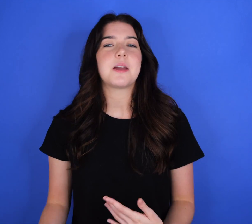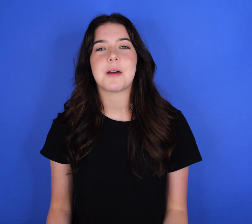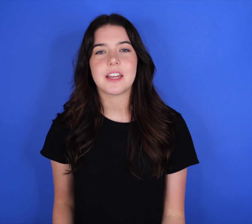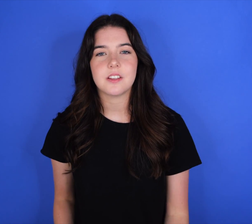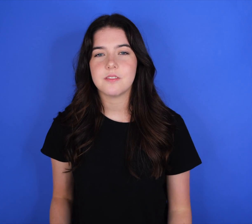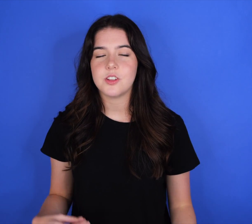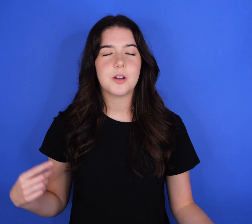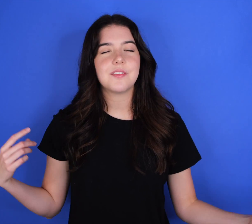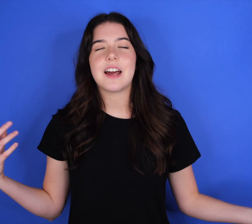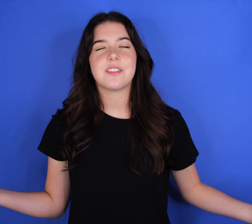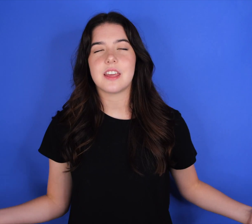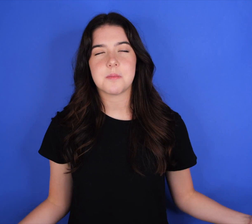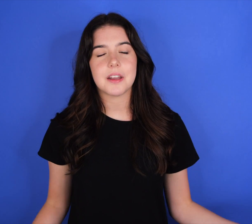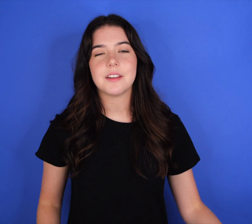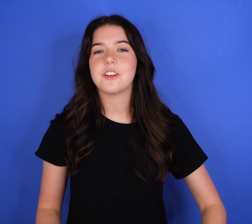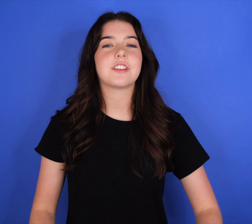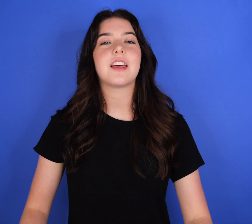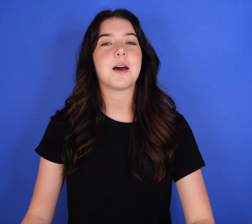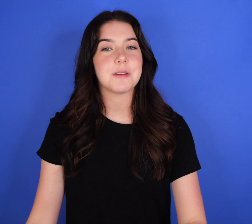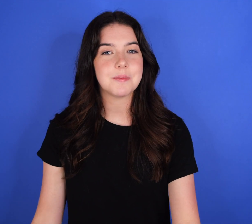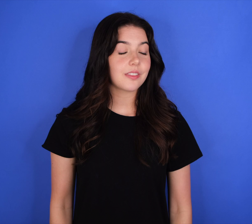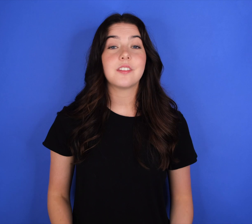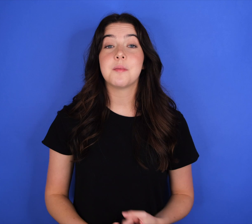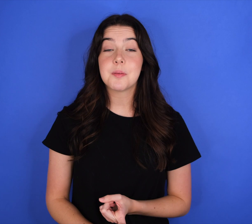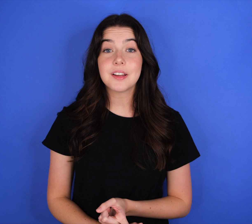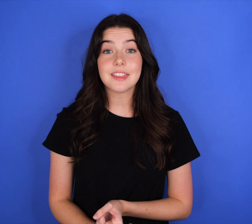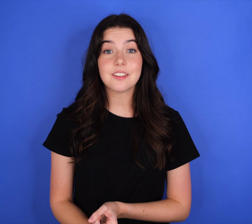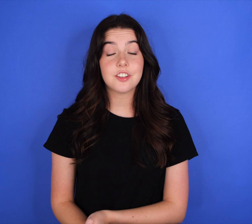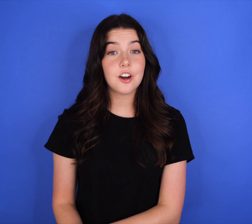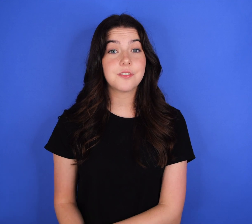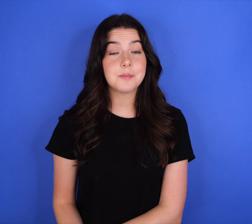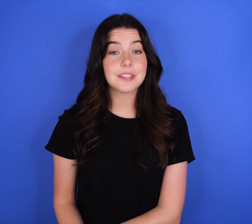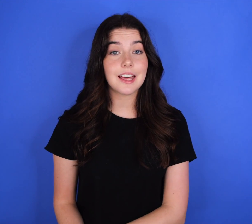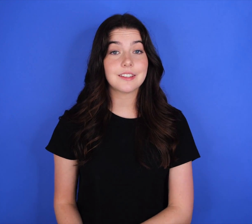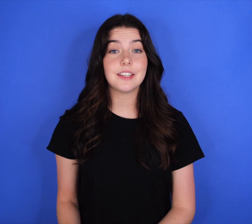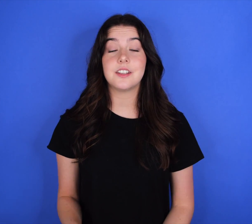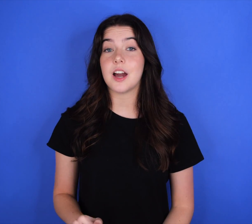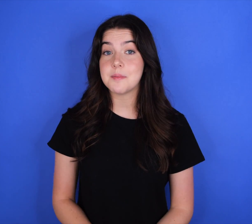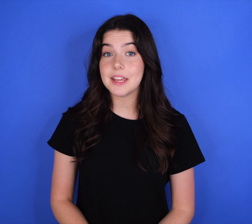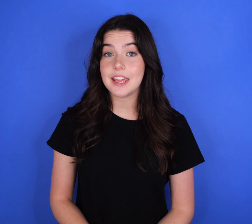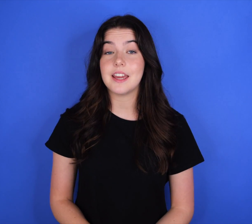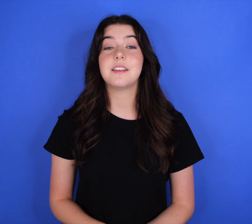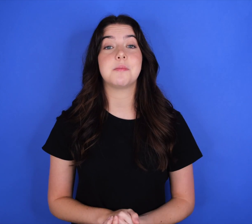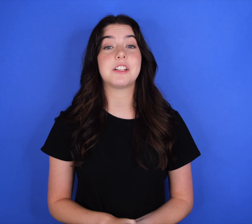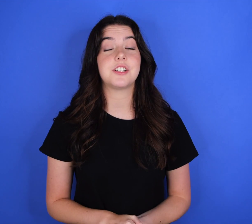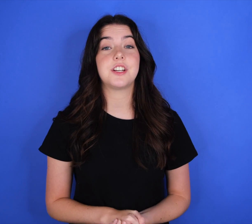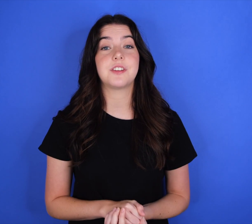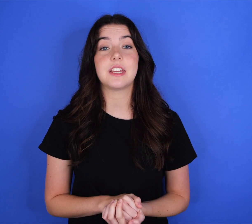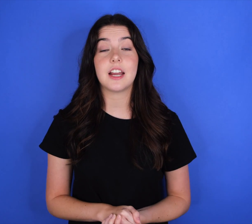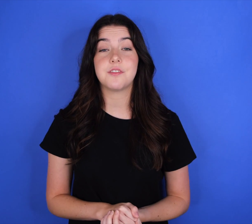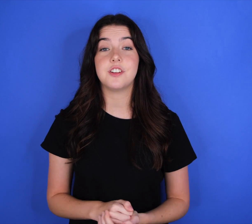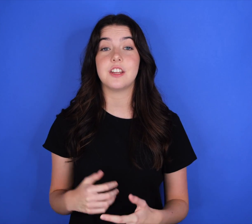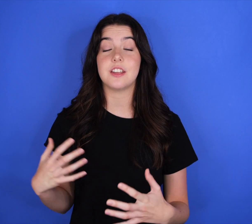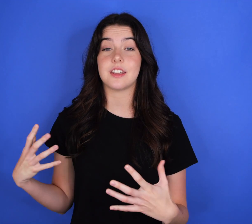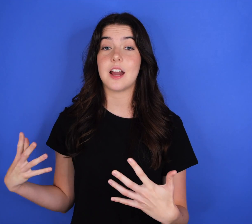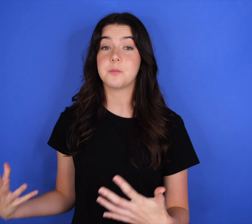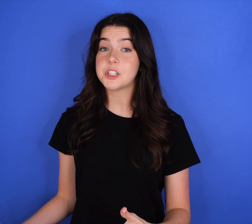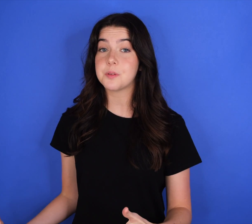bike. You won't even have to think about it. It'll just happen. Some important things to note from this lesson: dominant hands, make sure you're really careful and you decide which one to